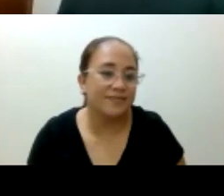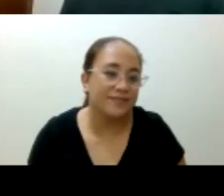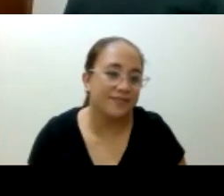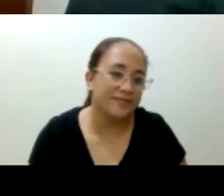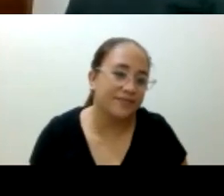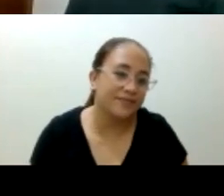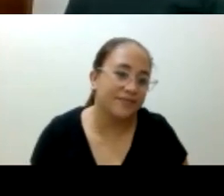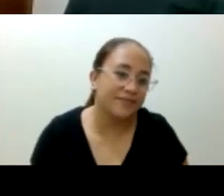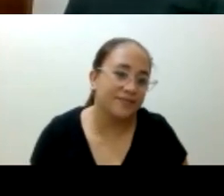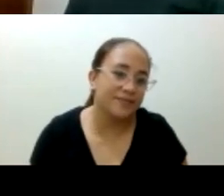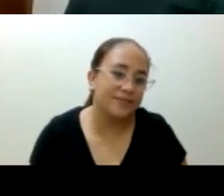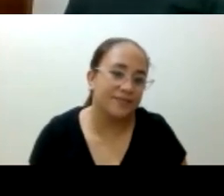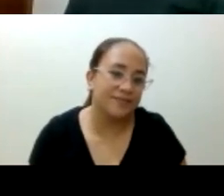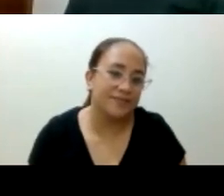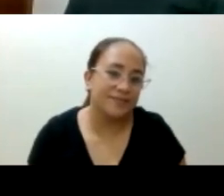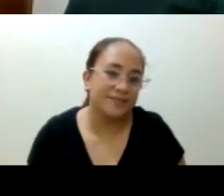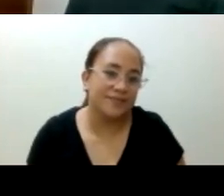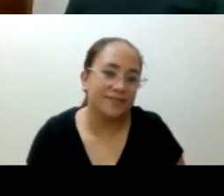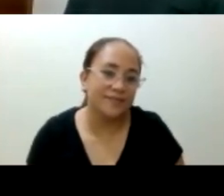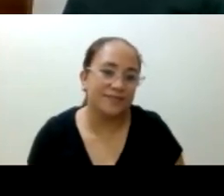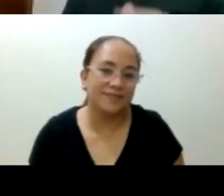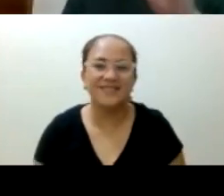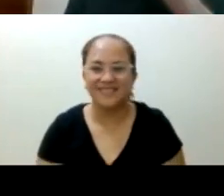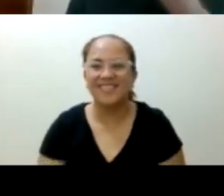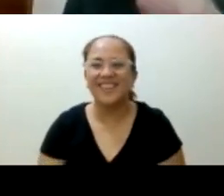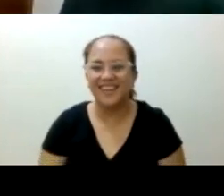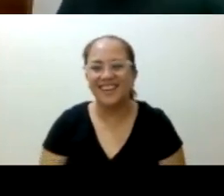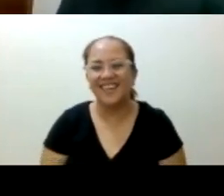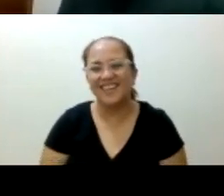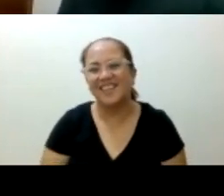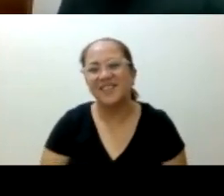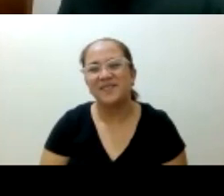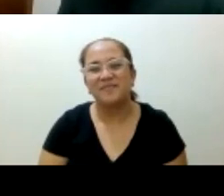A and B, mostly. Okay. Well,